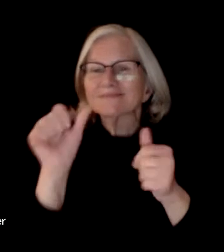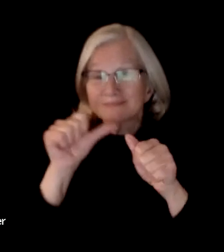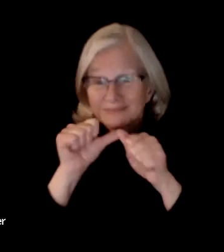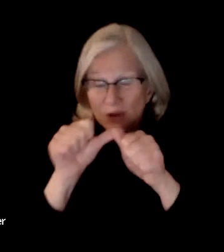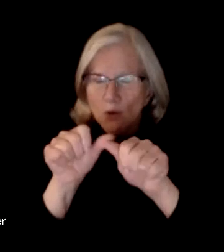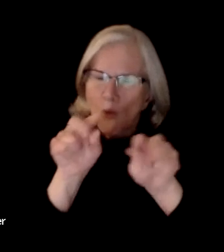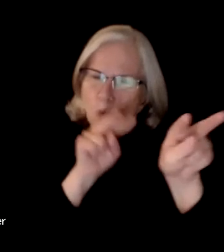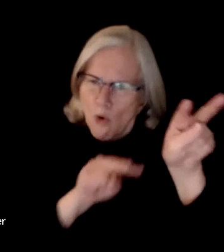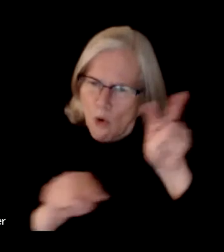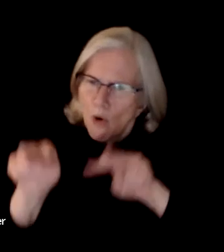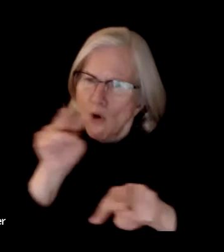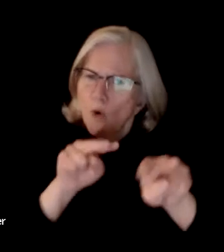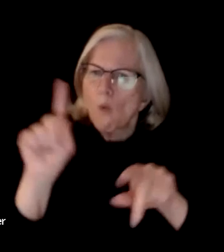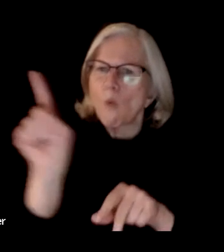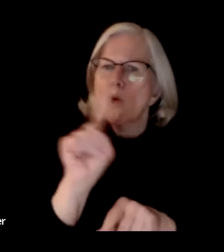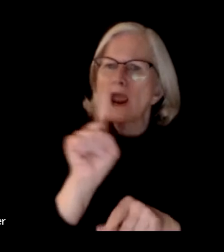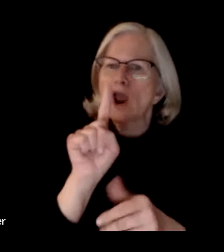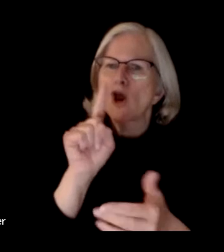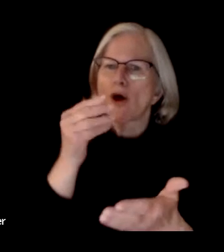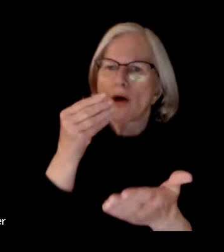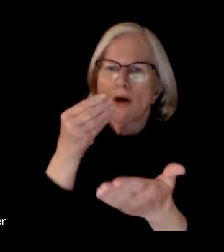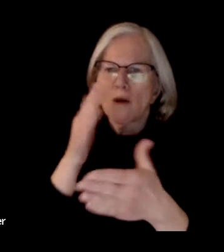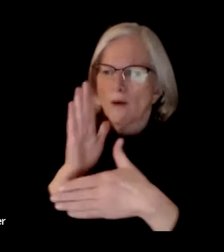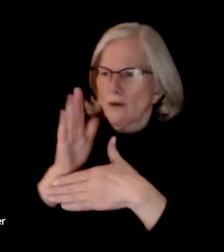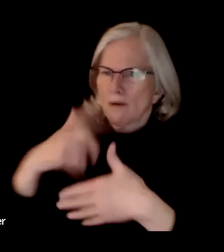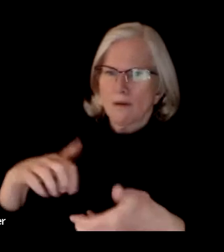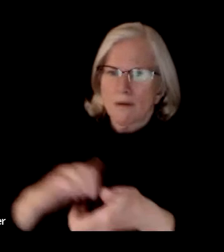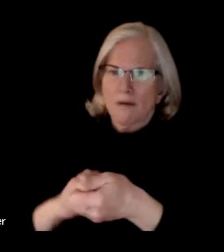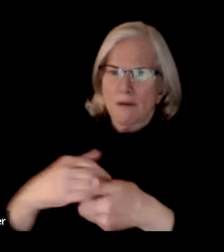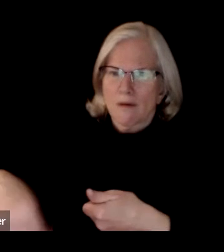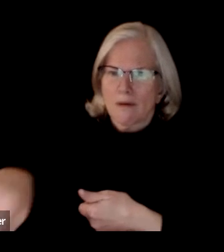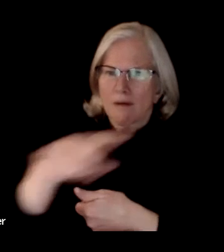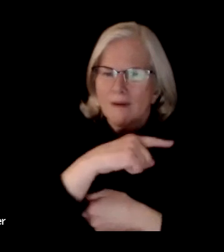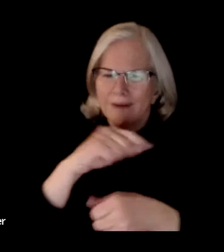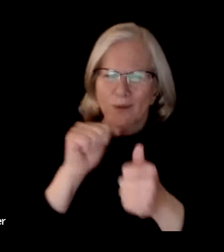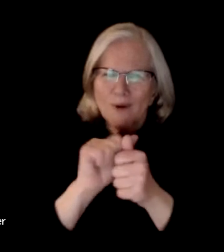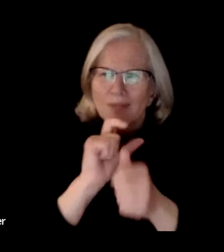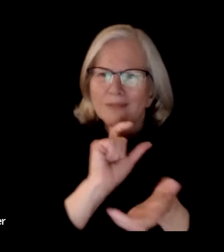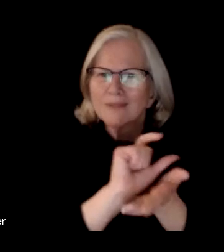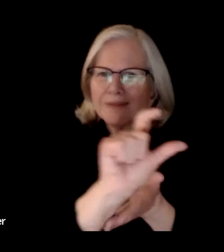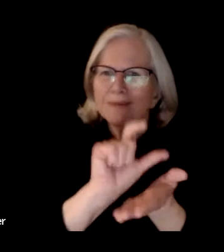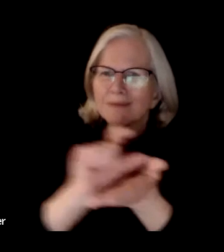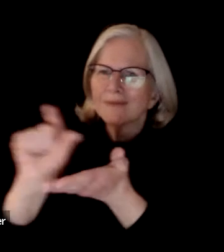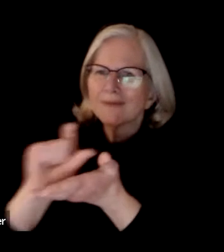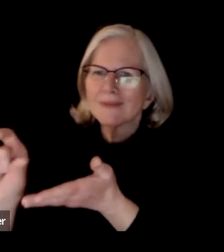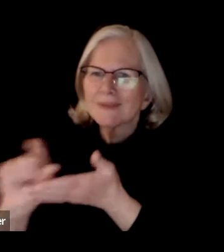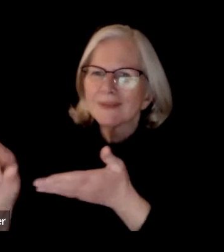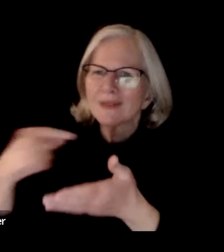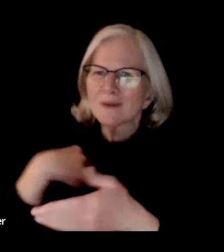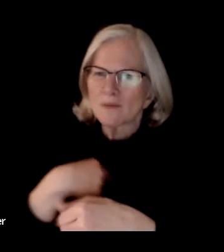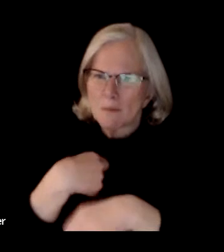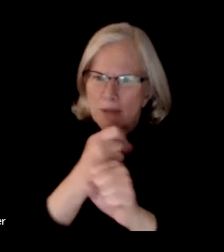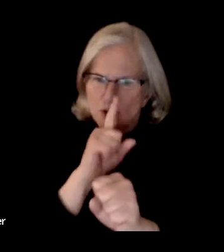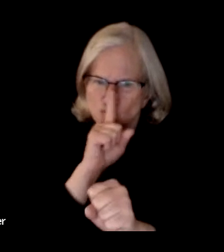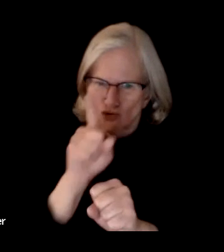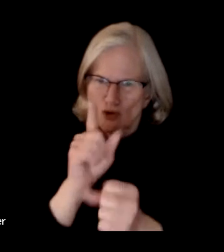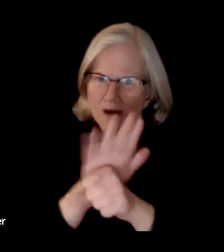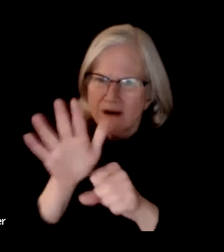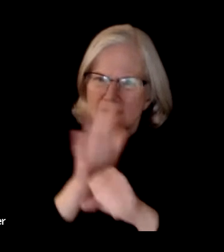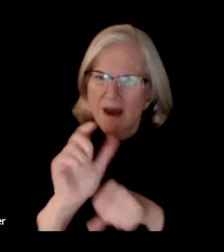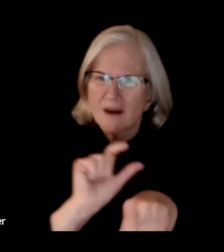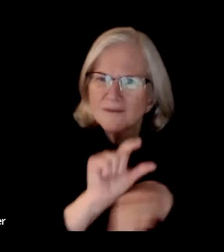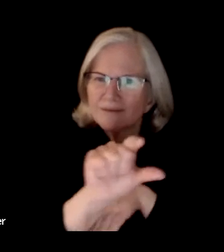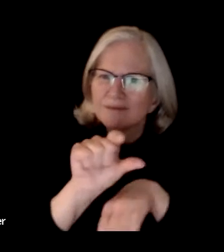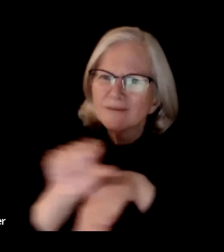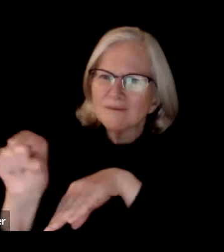where all of our partners are at in the vaccination process and make sure that we have adequate supplies to both